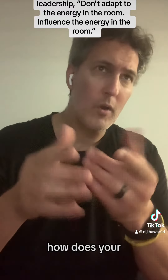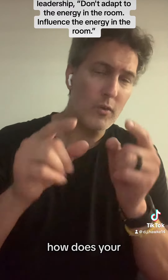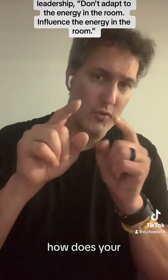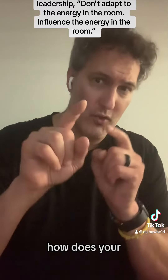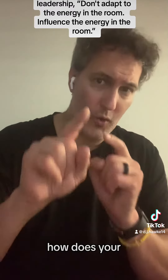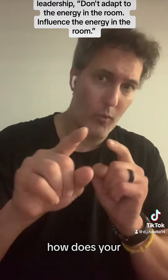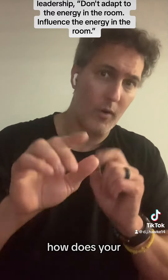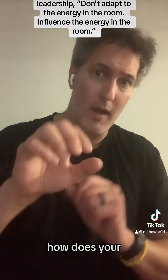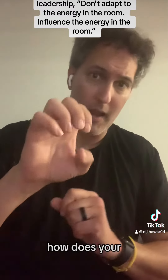does your